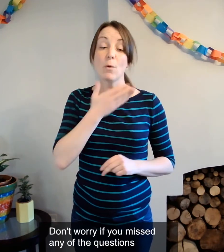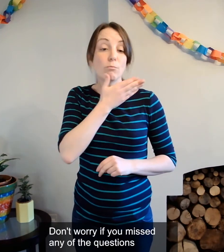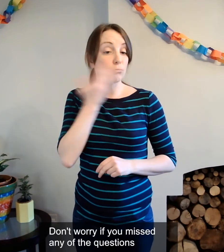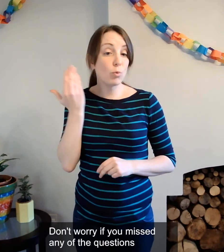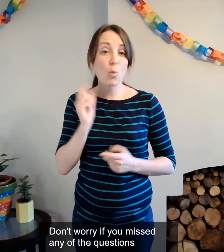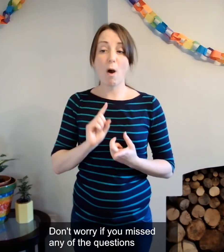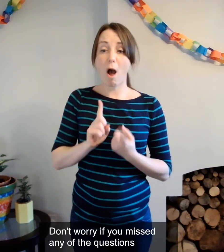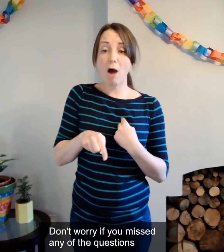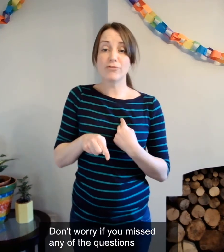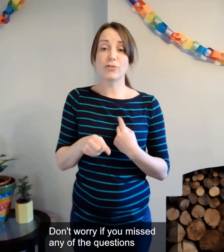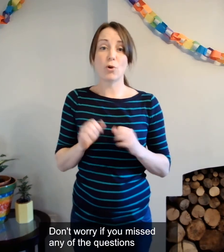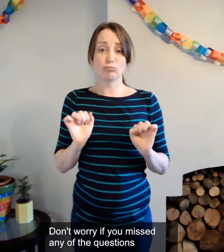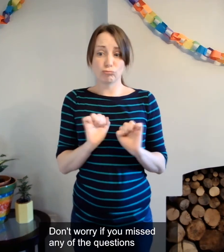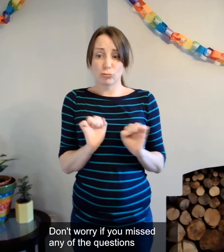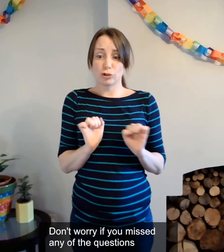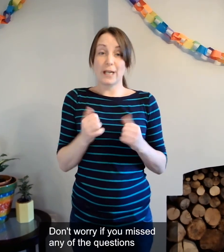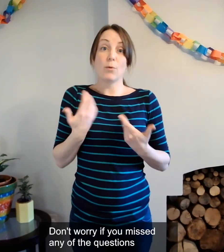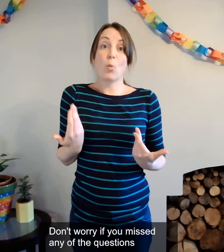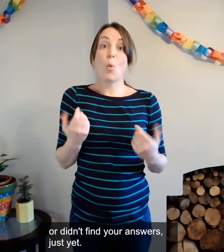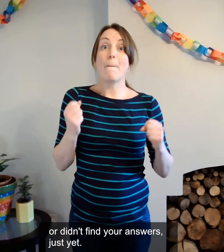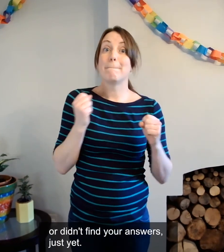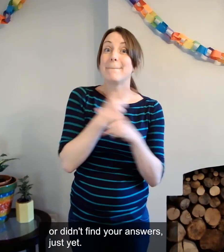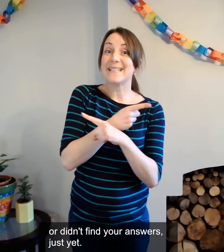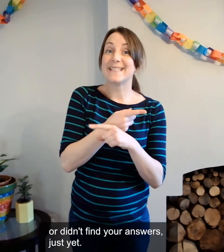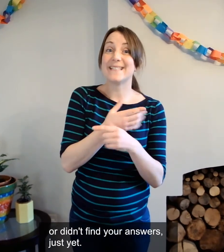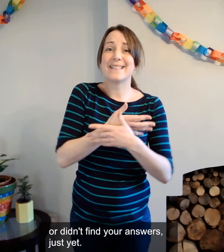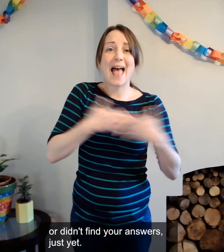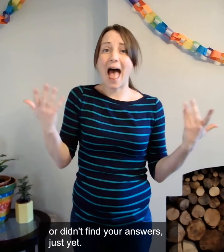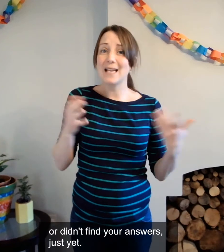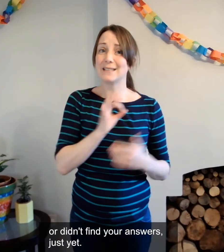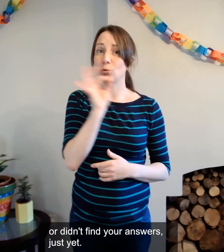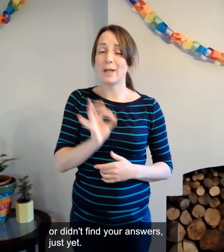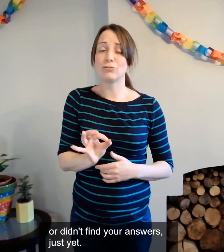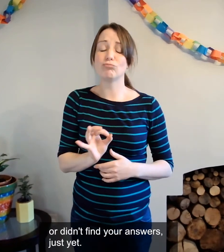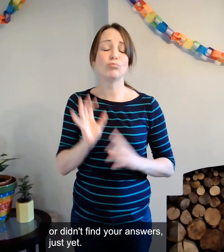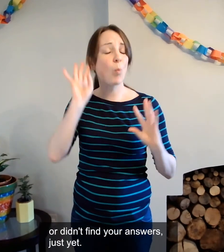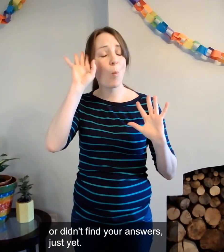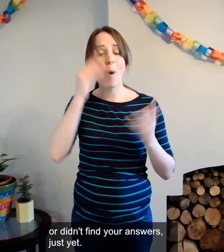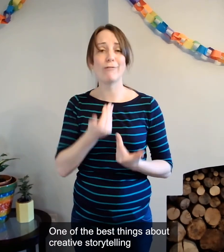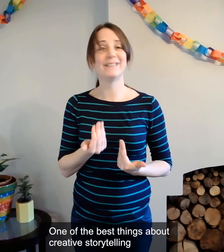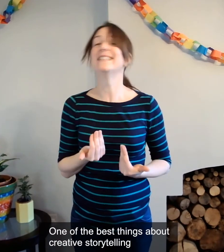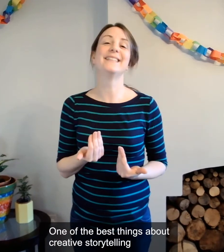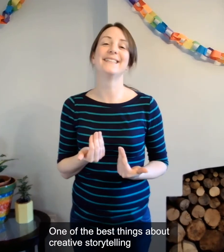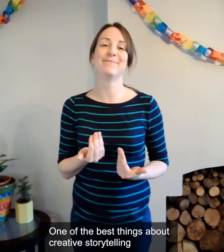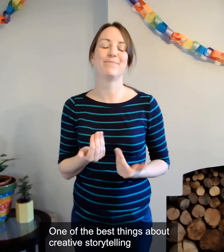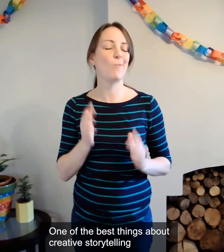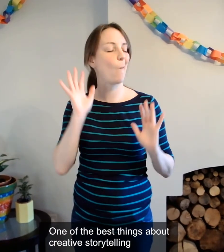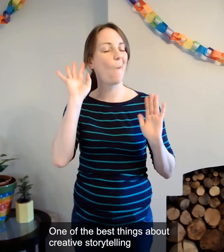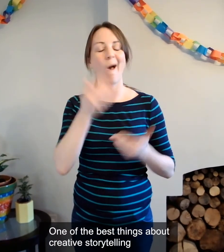Don't worry if you missed any of the questions or didn't find your answers just yet. One of the best things about